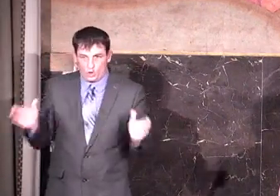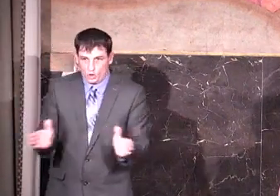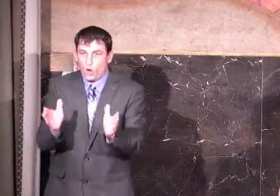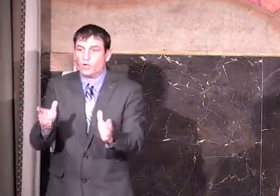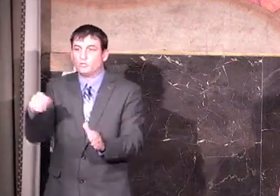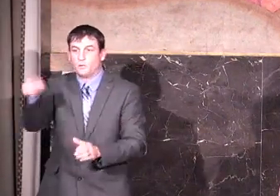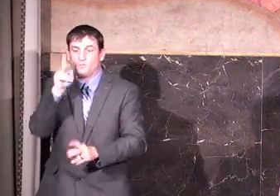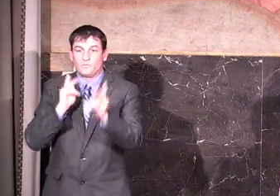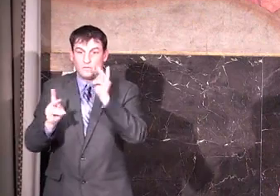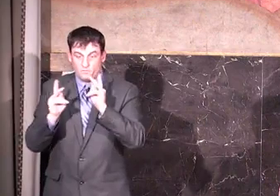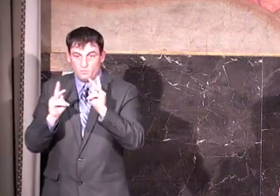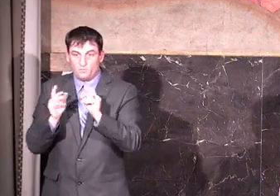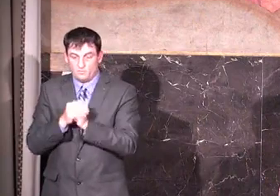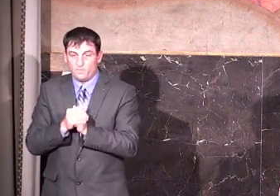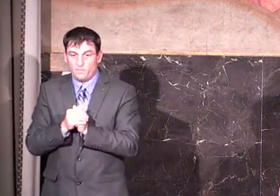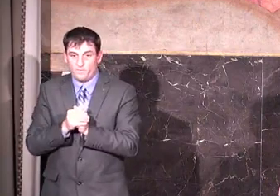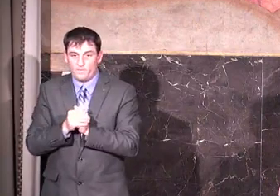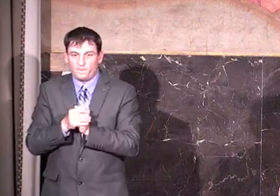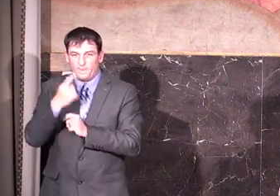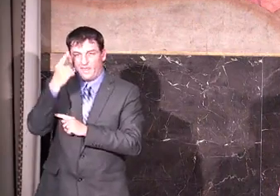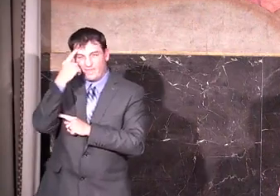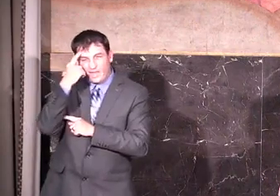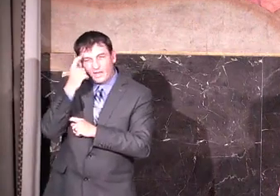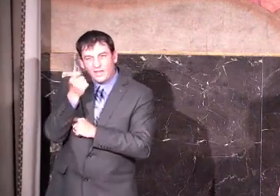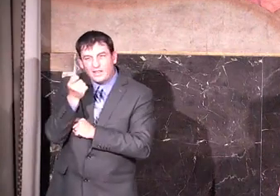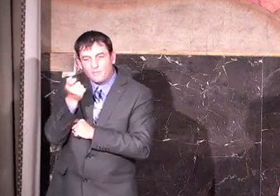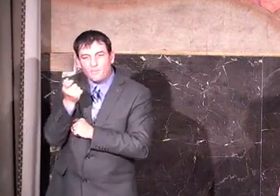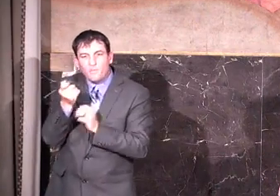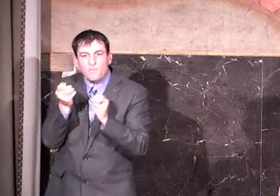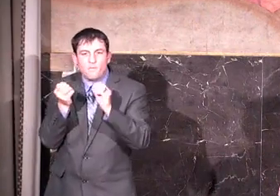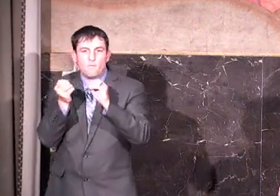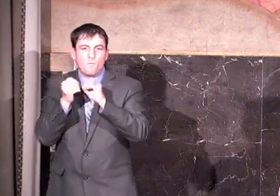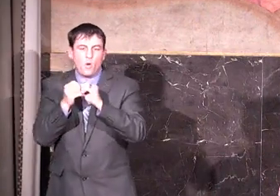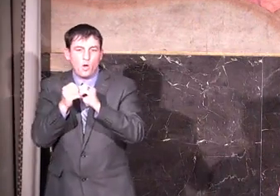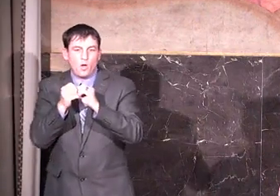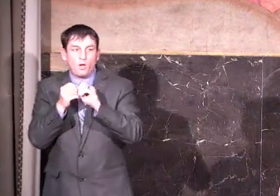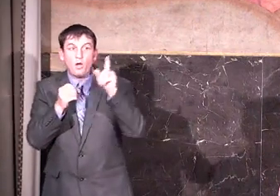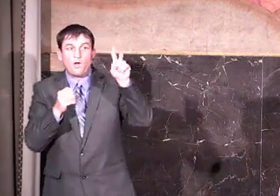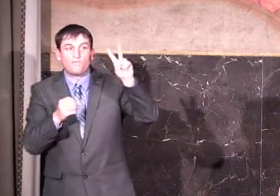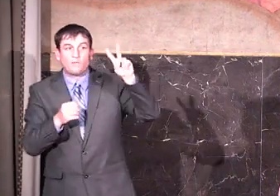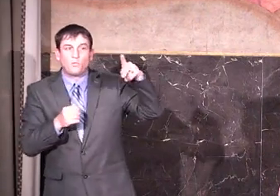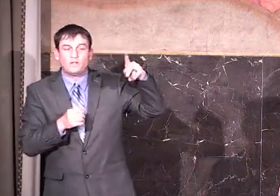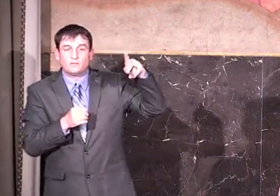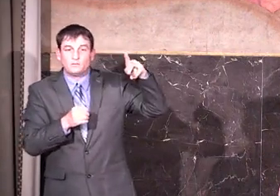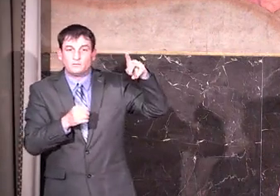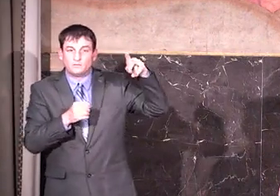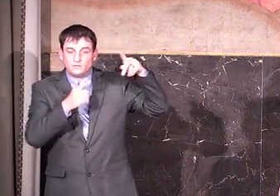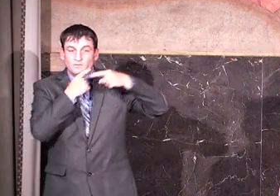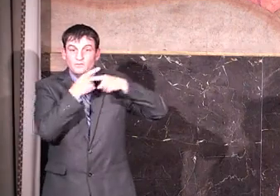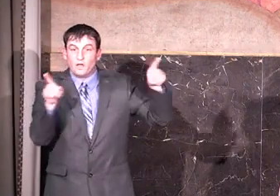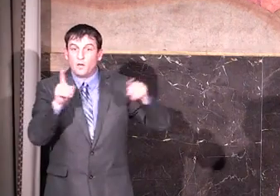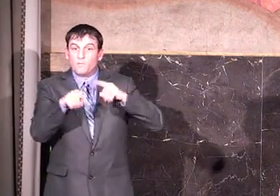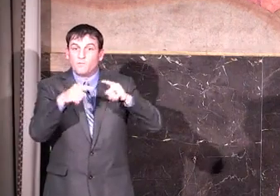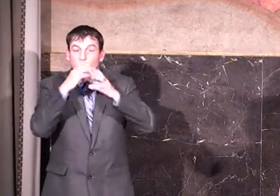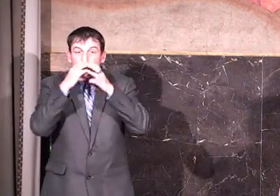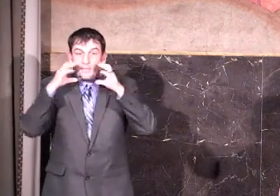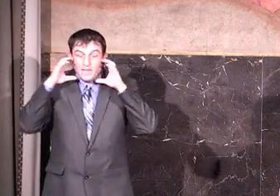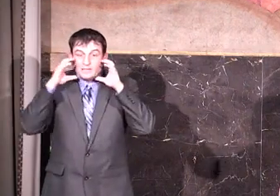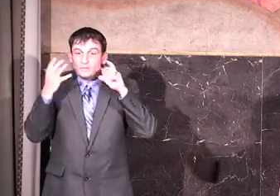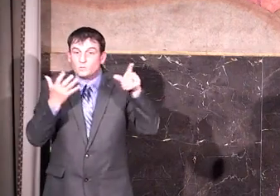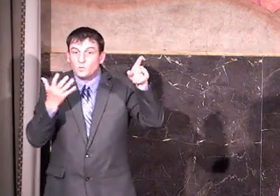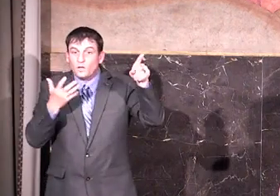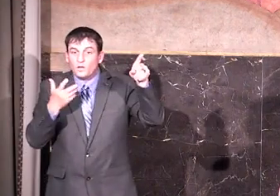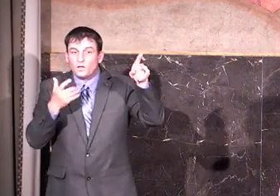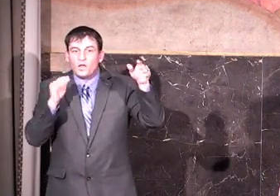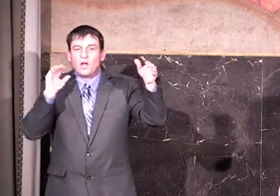it. And look, I think you have to go no further than what I believe the Vice President put out yesterday about mask usage. And he compared